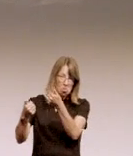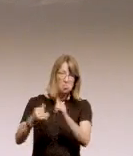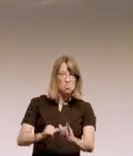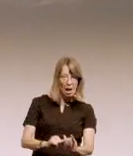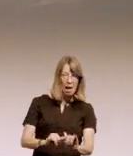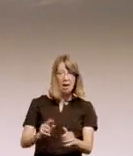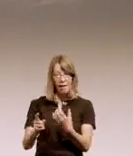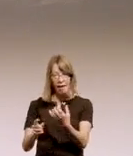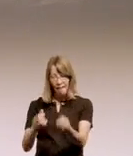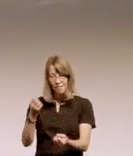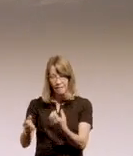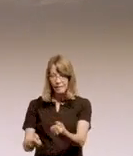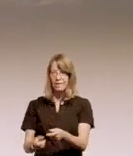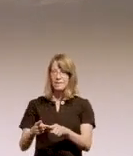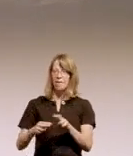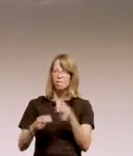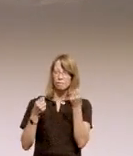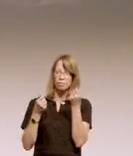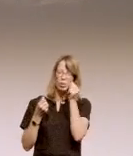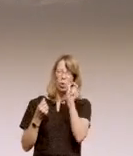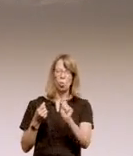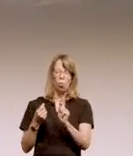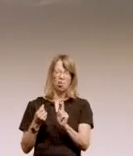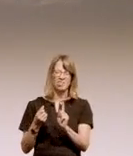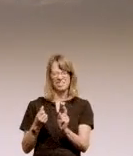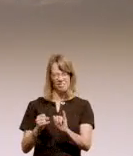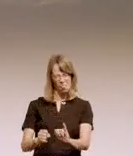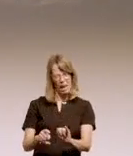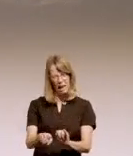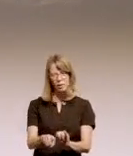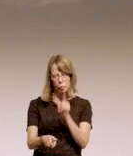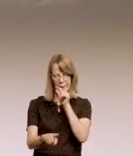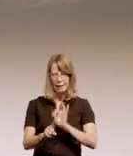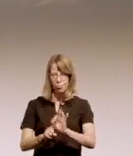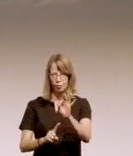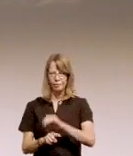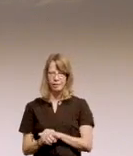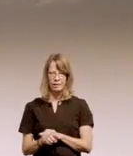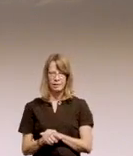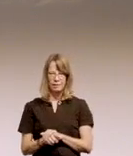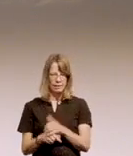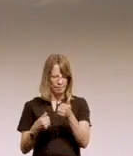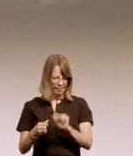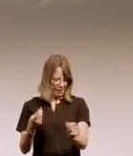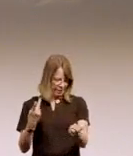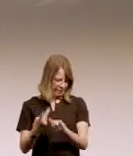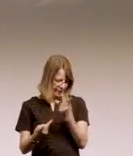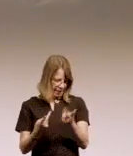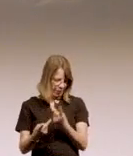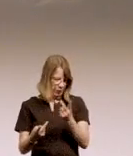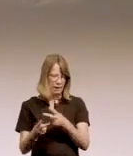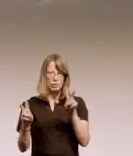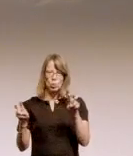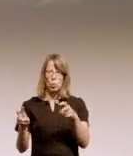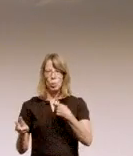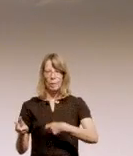points, we can work out ways of improving them. The other one, which is what I really, really want to focus on today, is persona. So hands up if you know what a persona